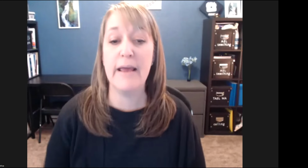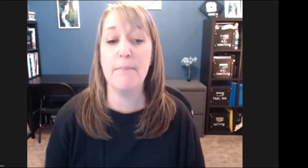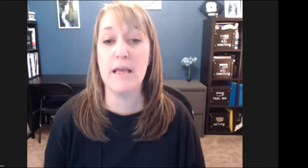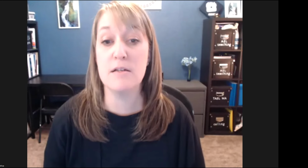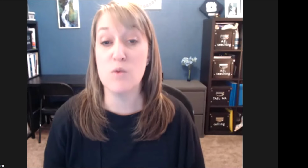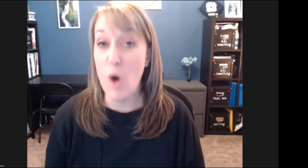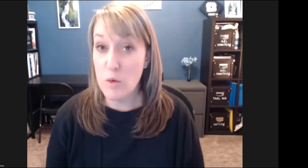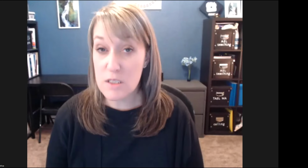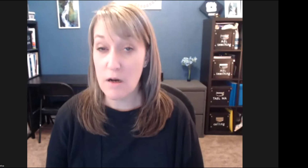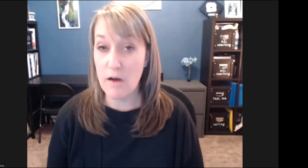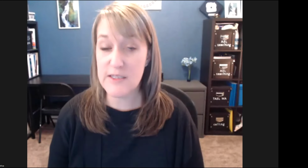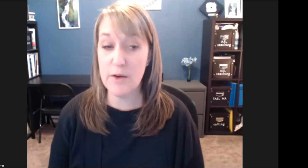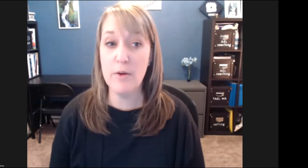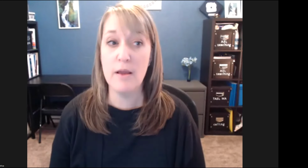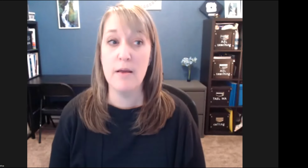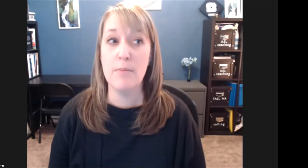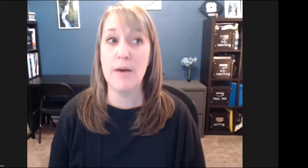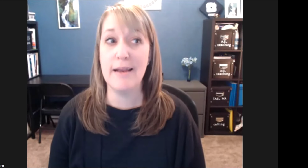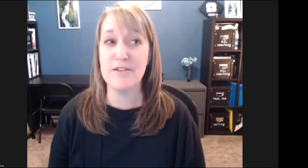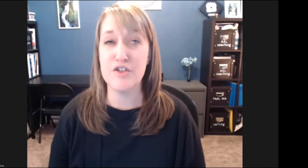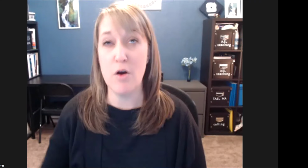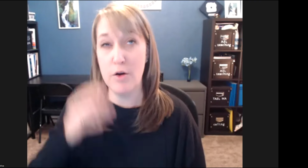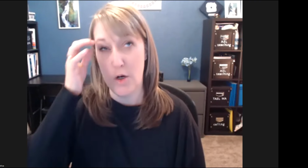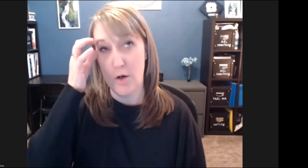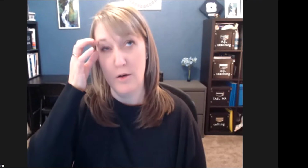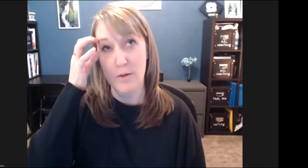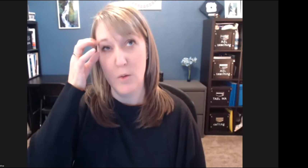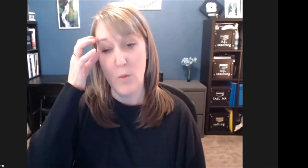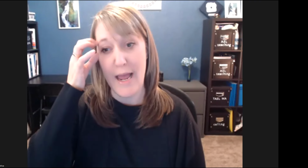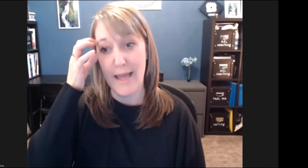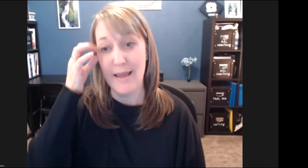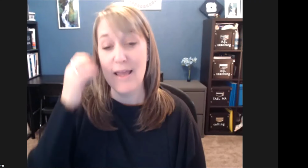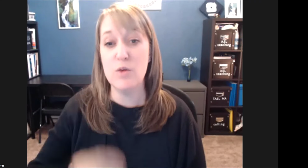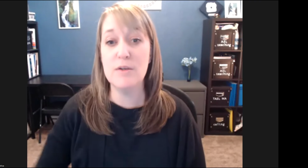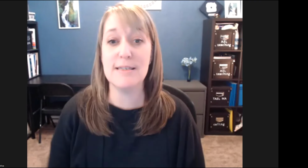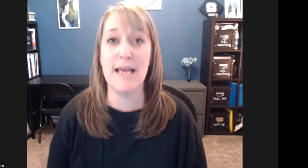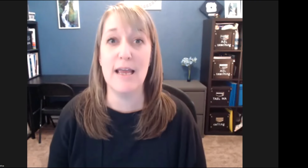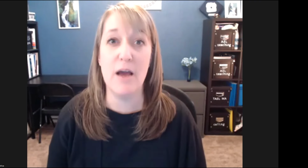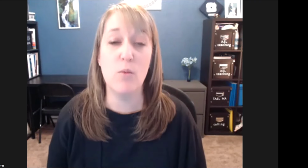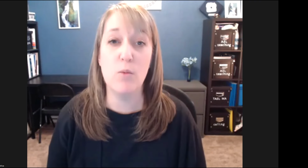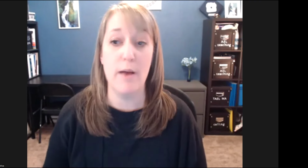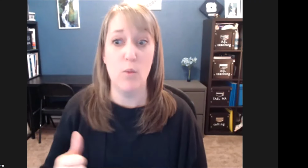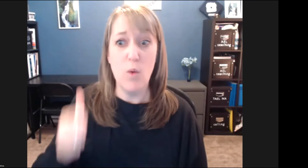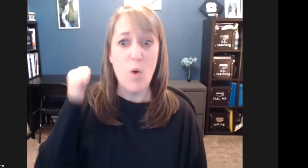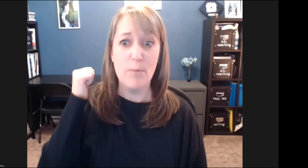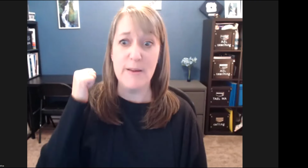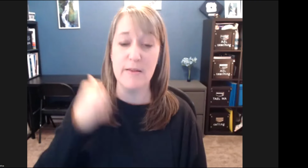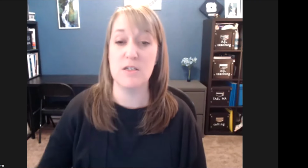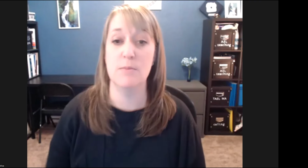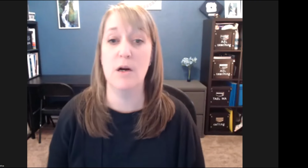It means won't also, but in a stronger way. You wouldn't say I won't be there tomorrow